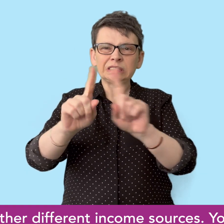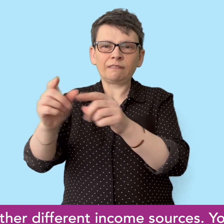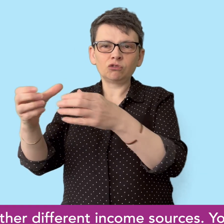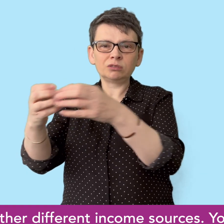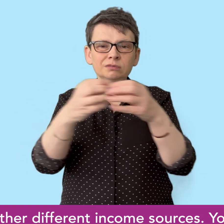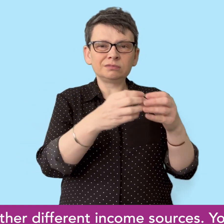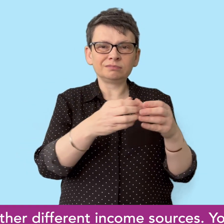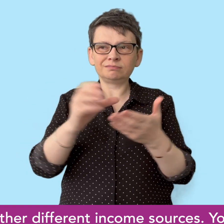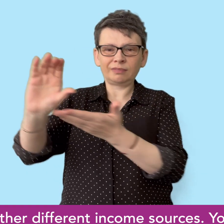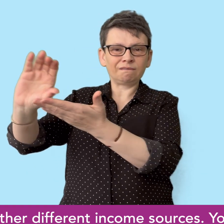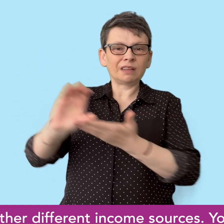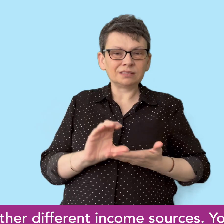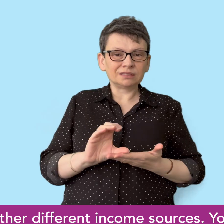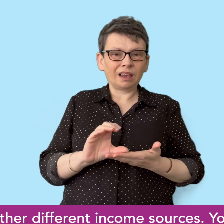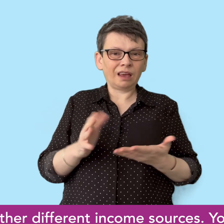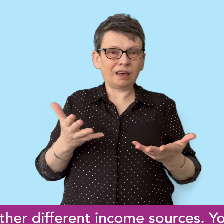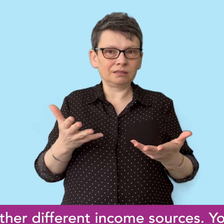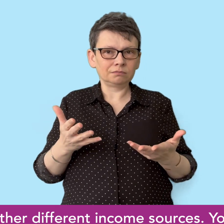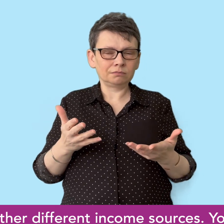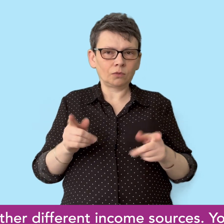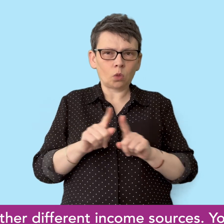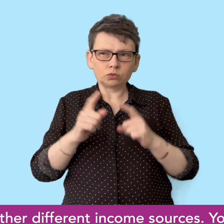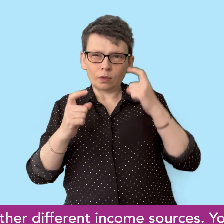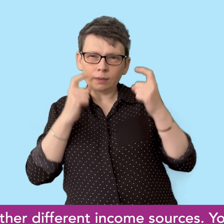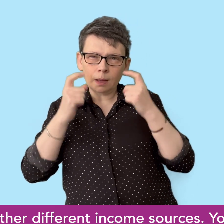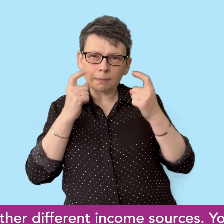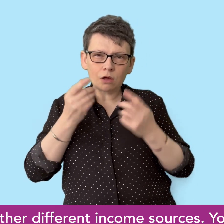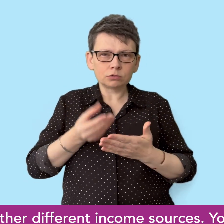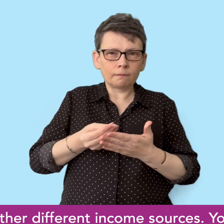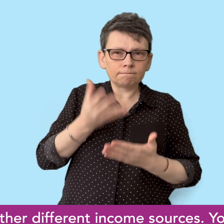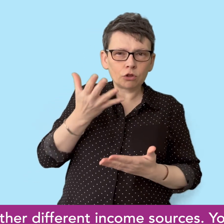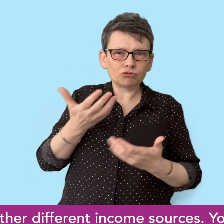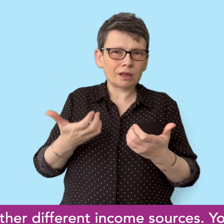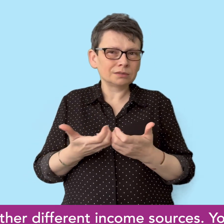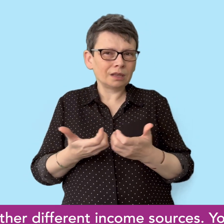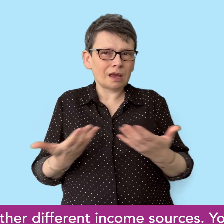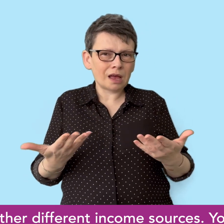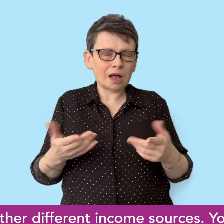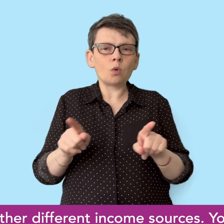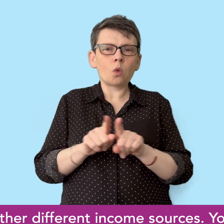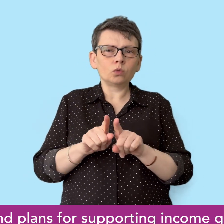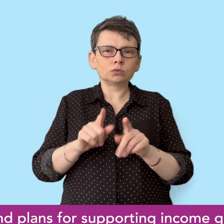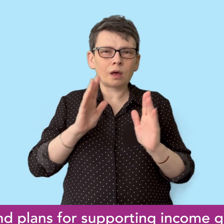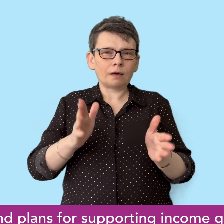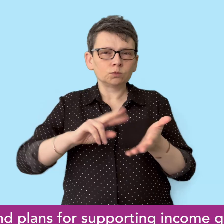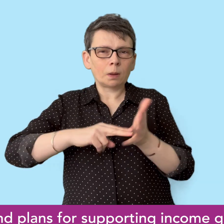other different income sources. You will also help to develop fundraising initiatives and plans for supporting